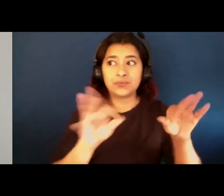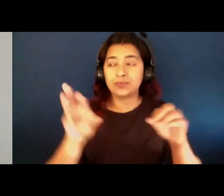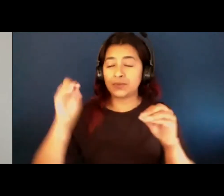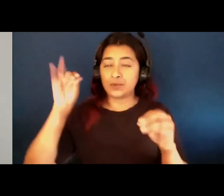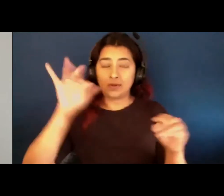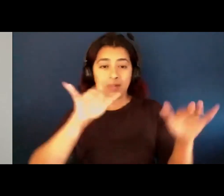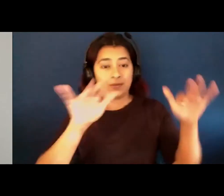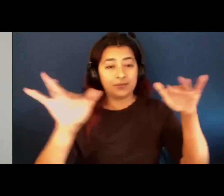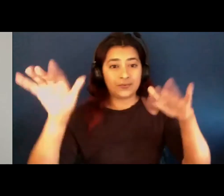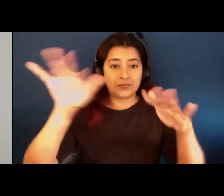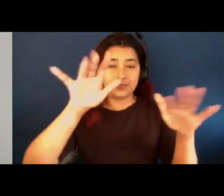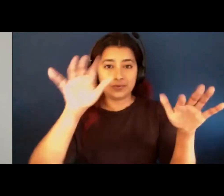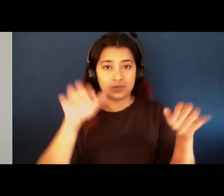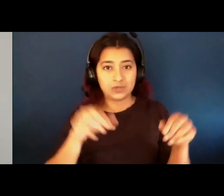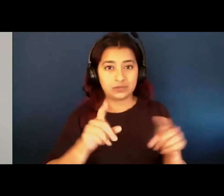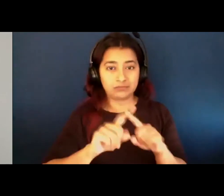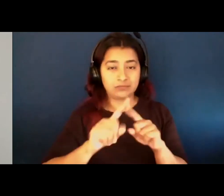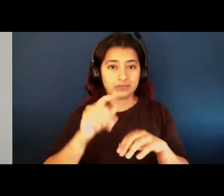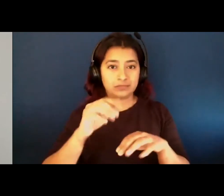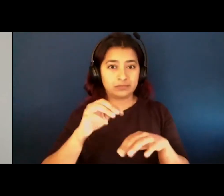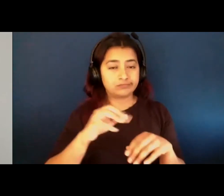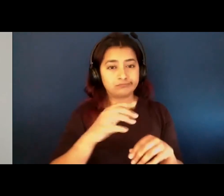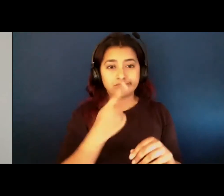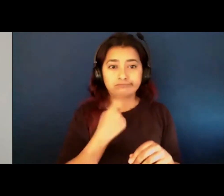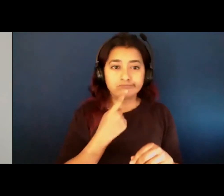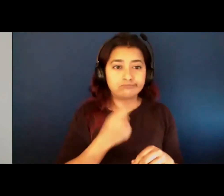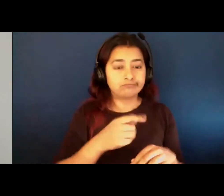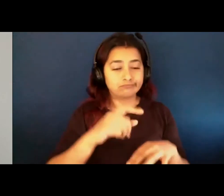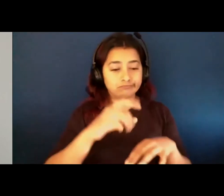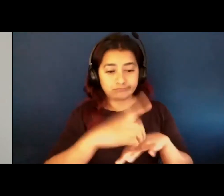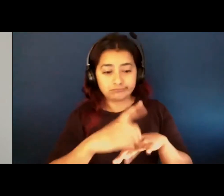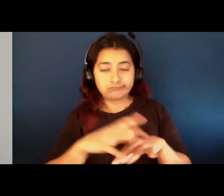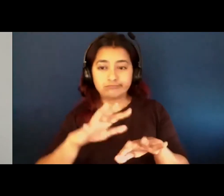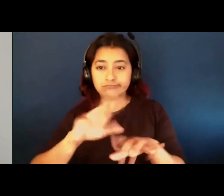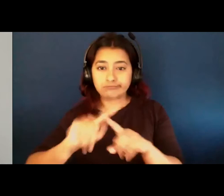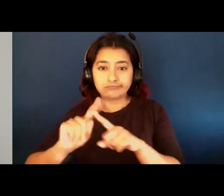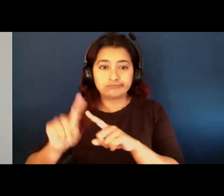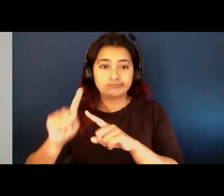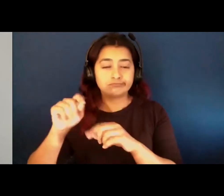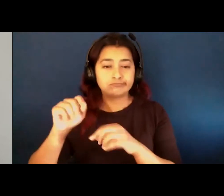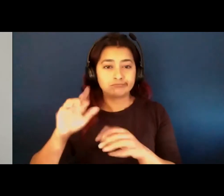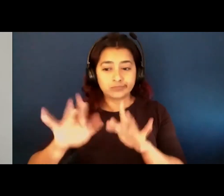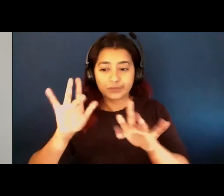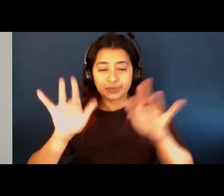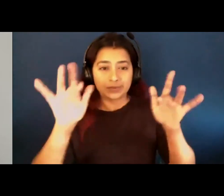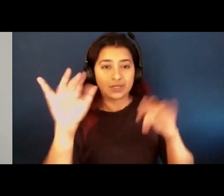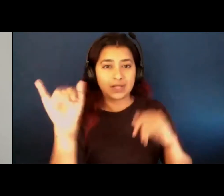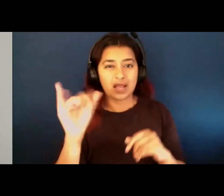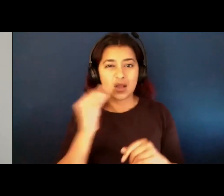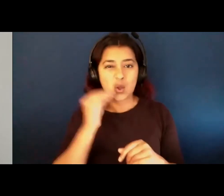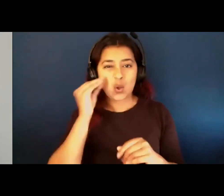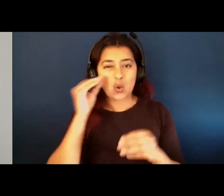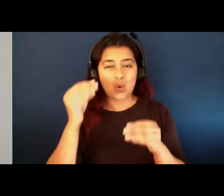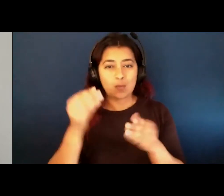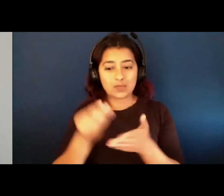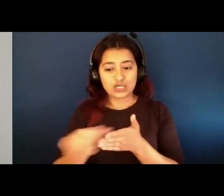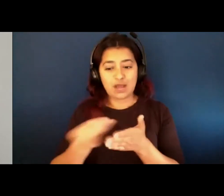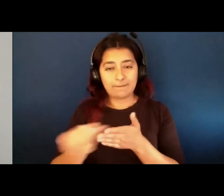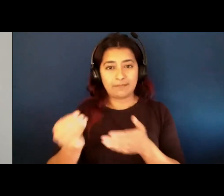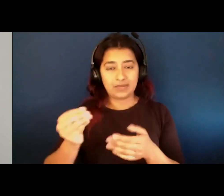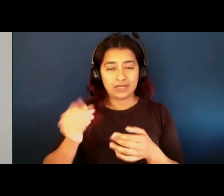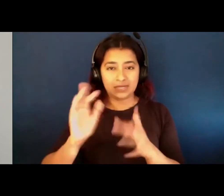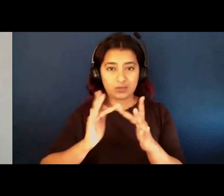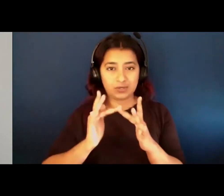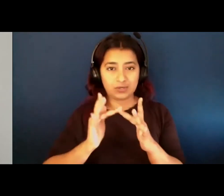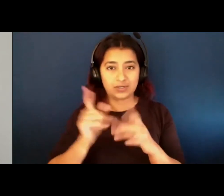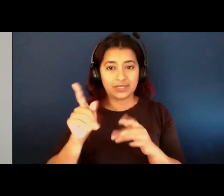jewels, rubies, emeralds, amethysts, topazes, and tanzanites like on the Home Shopping Network. But these buzzed and